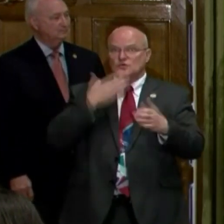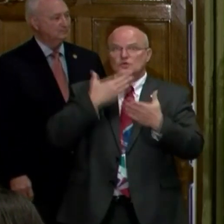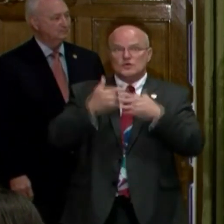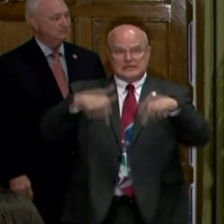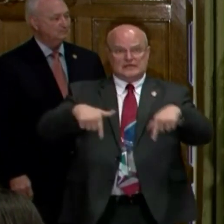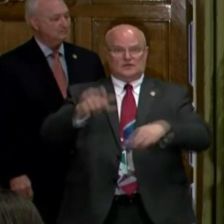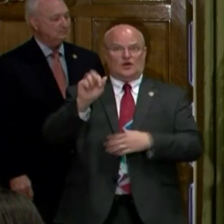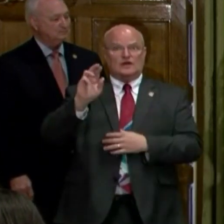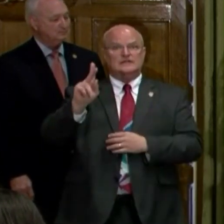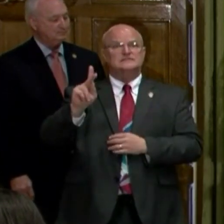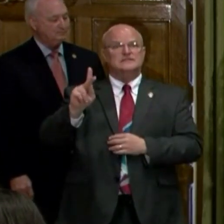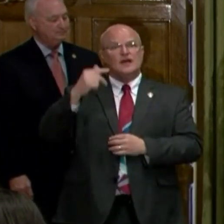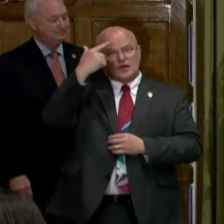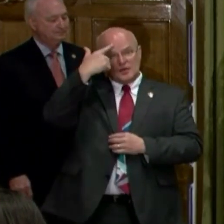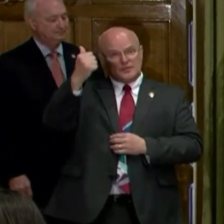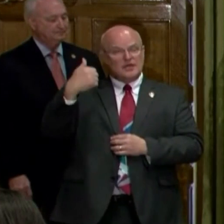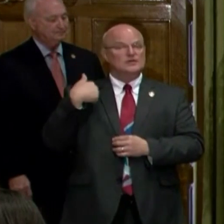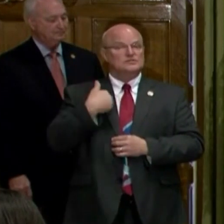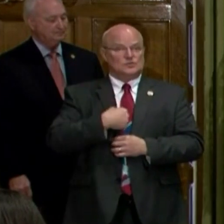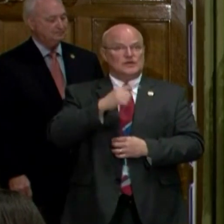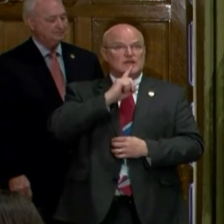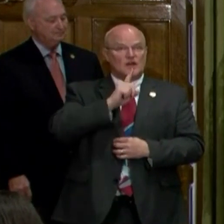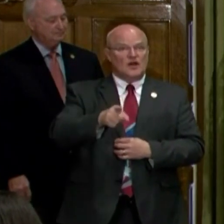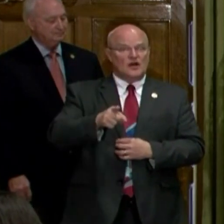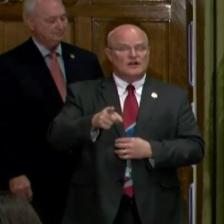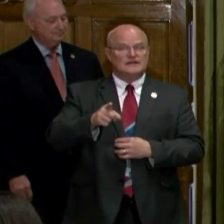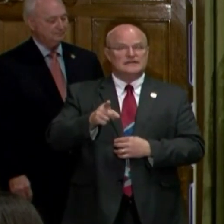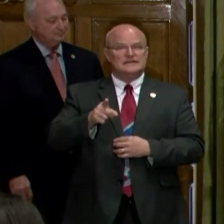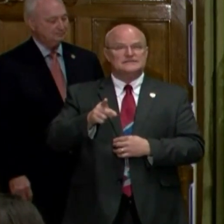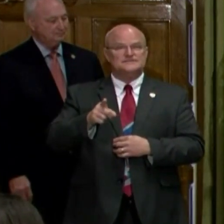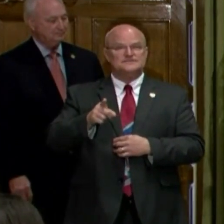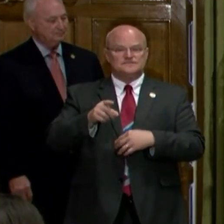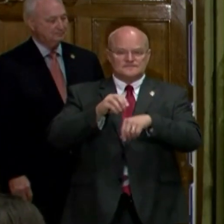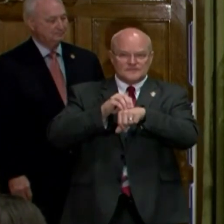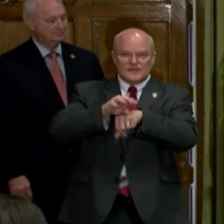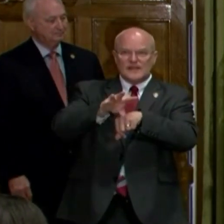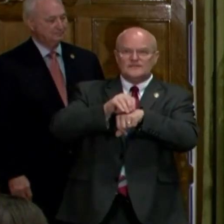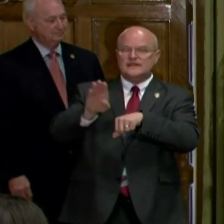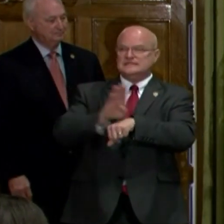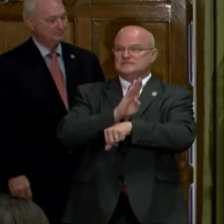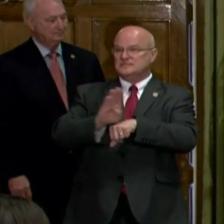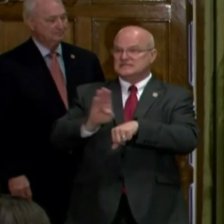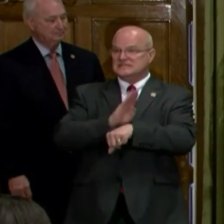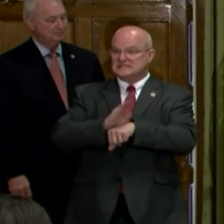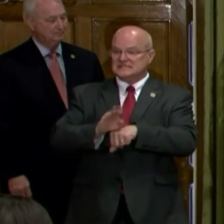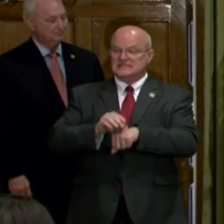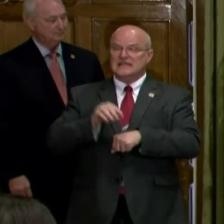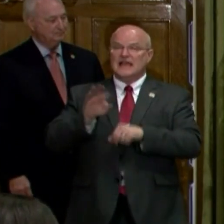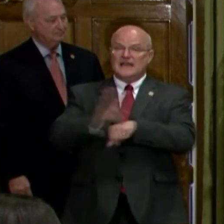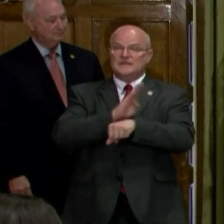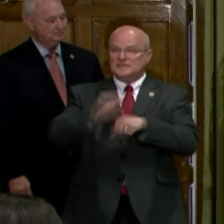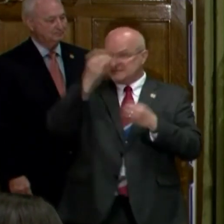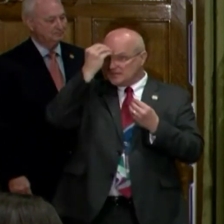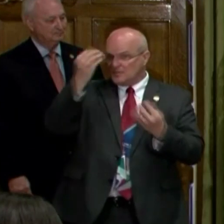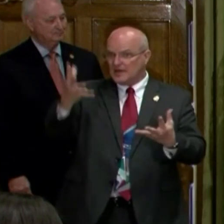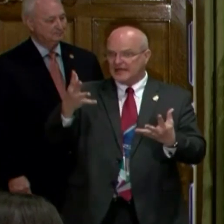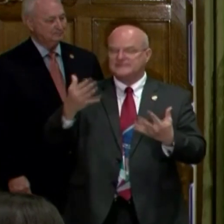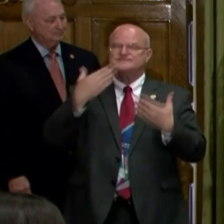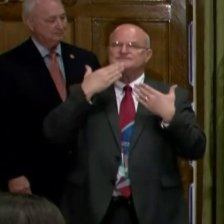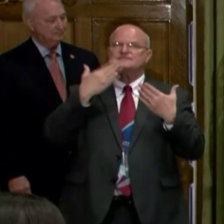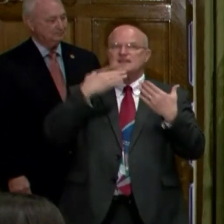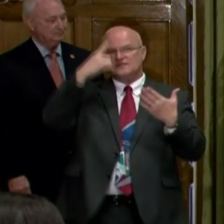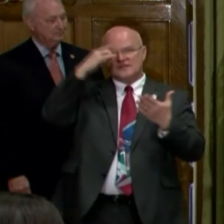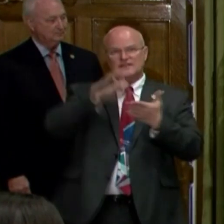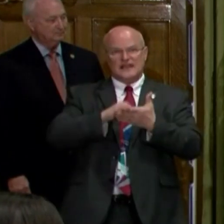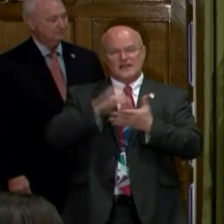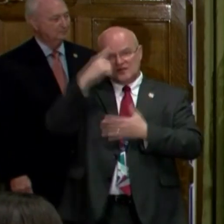Arkansas because we are advising businesses, and they're doing this, and I'm very grateful for